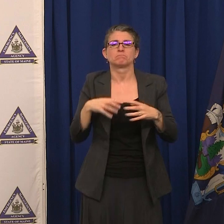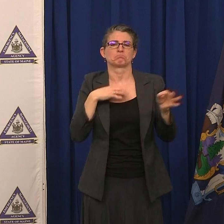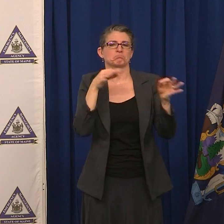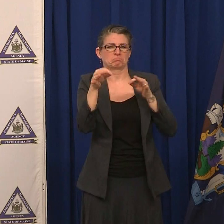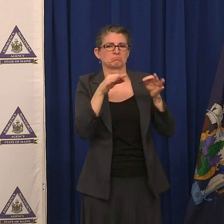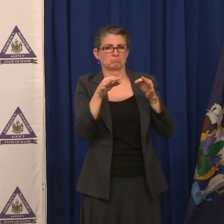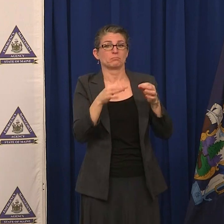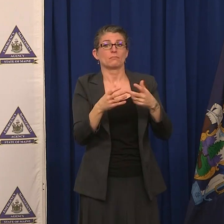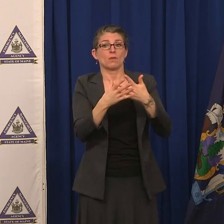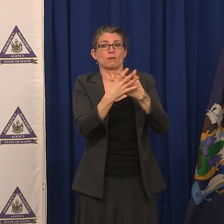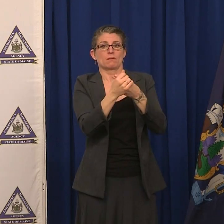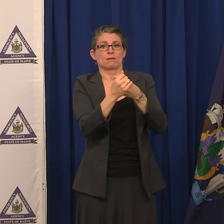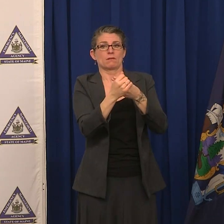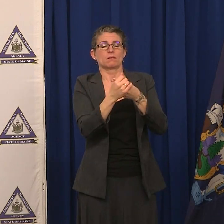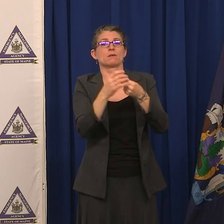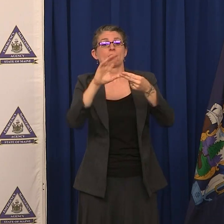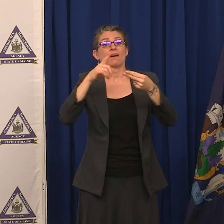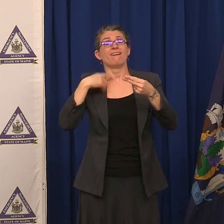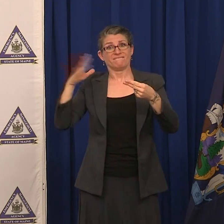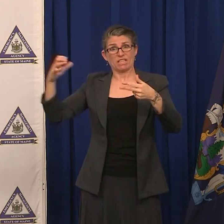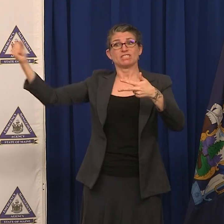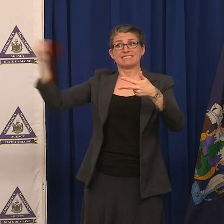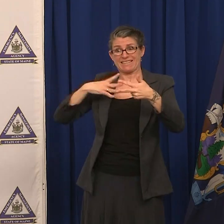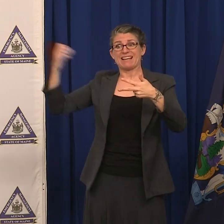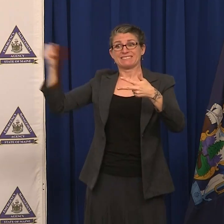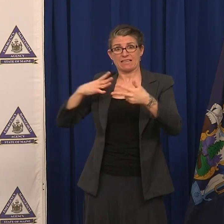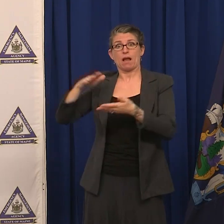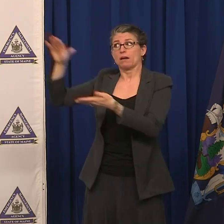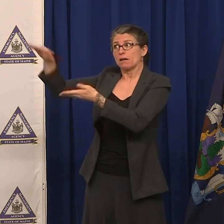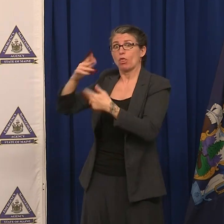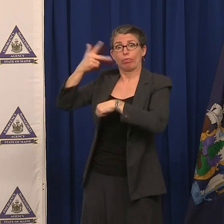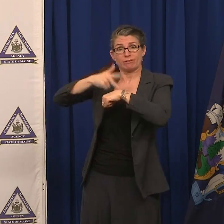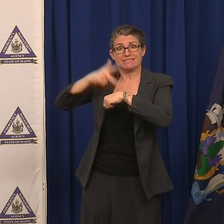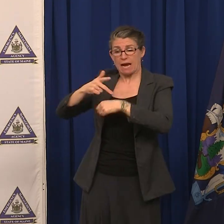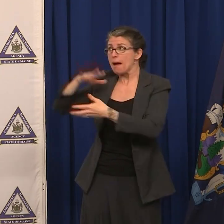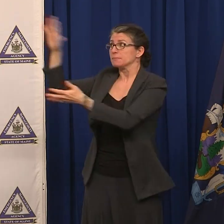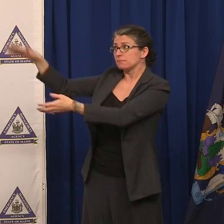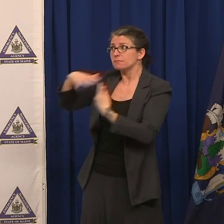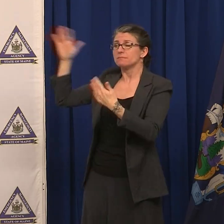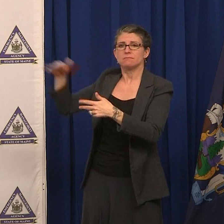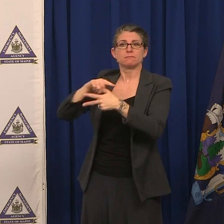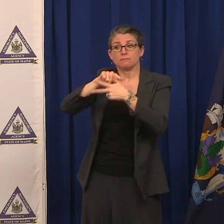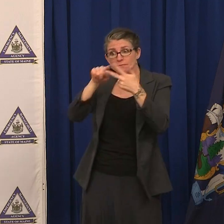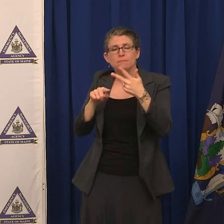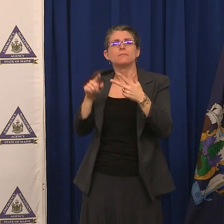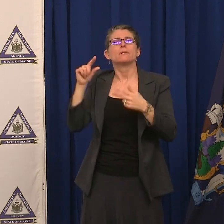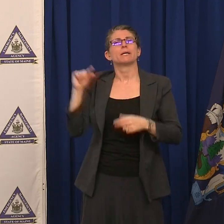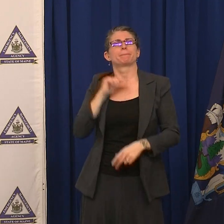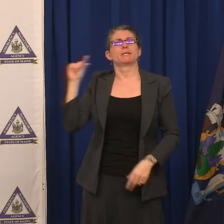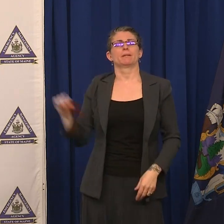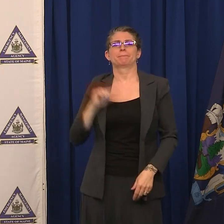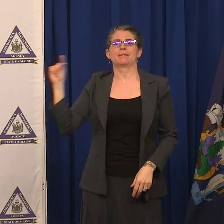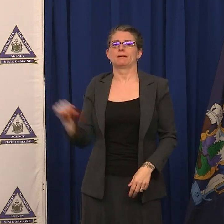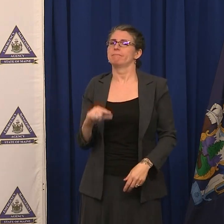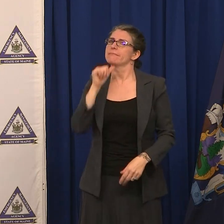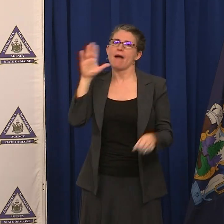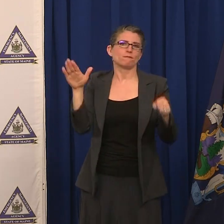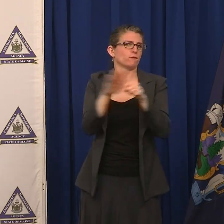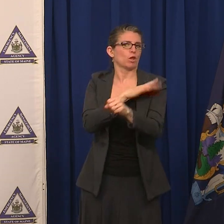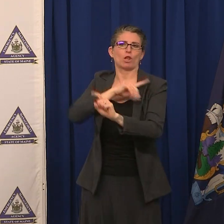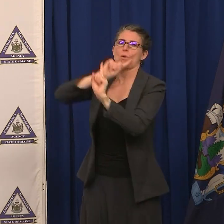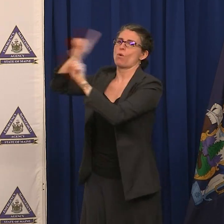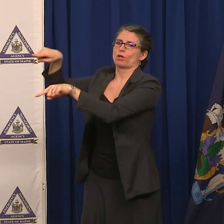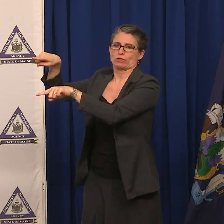Governor Mills, a bit ago, a week before last, sent a letter to Vice President Pence